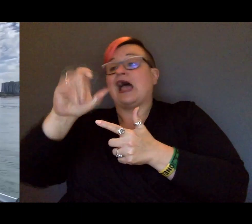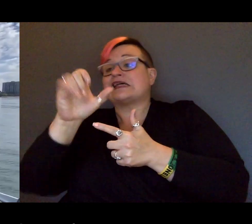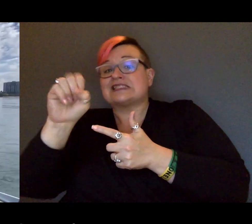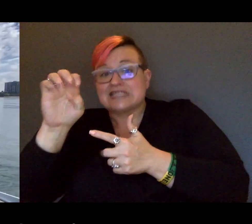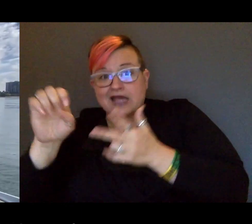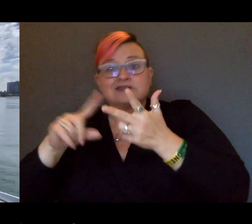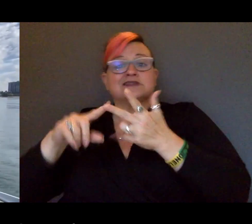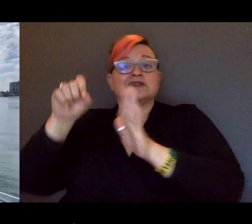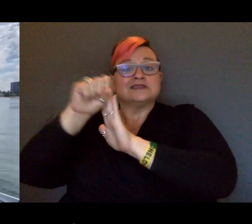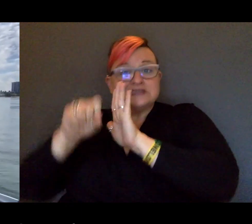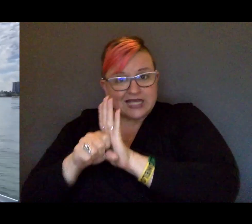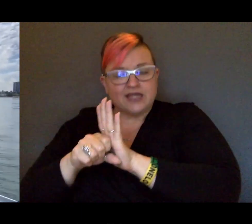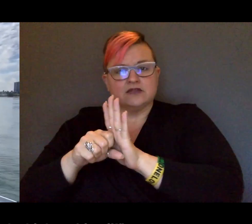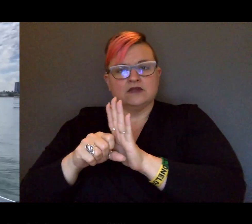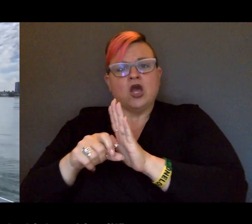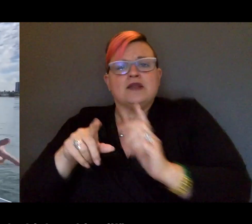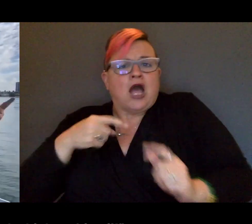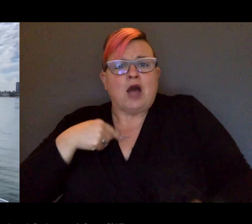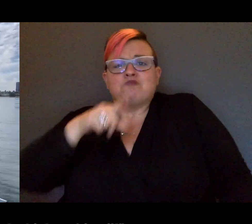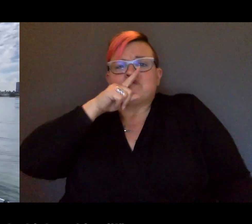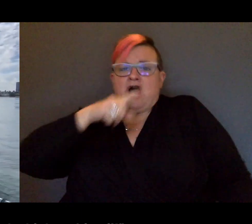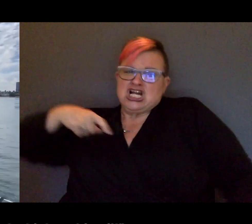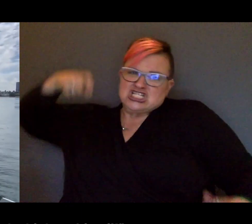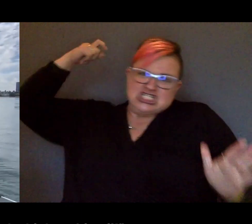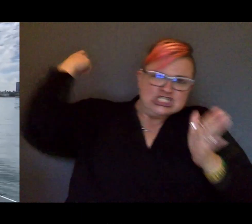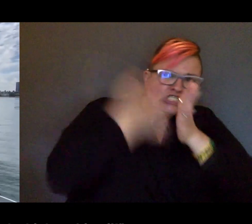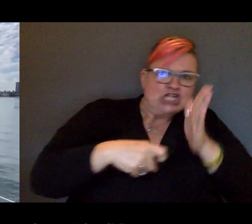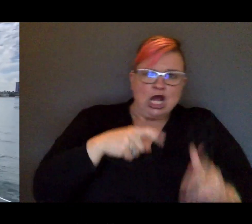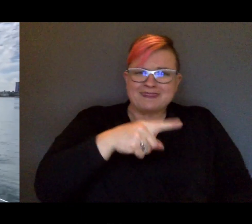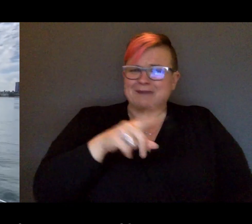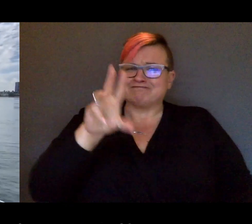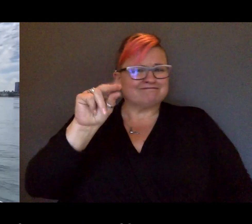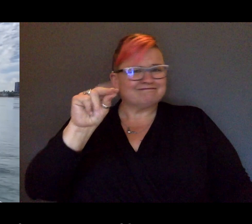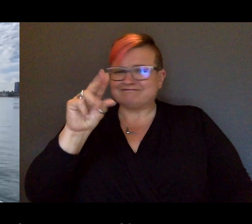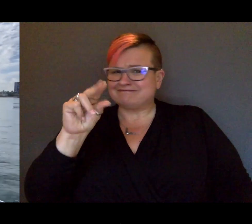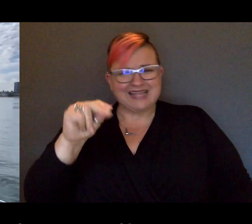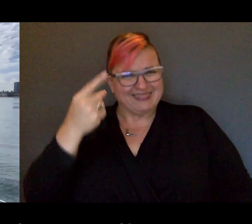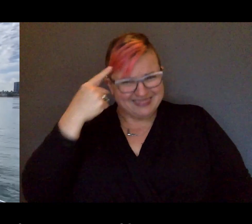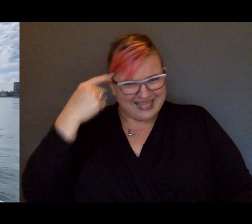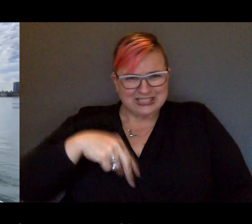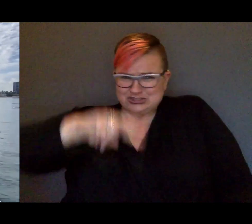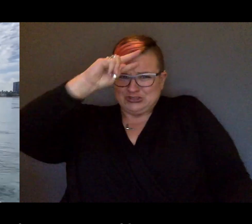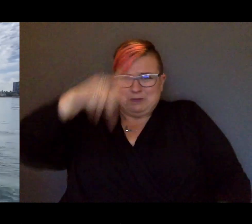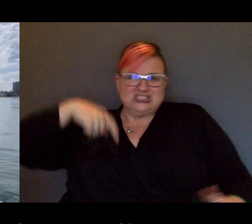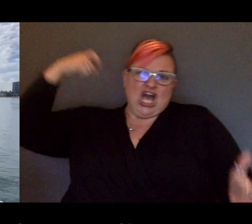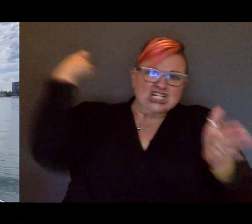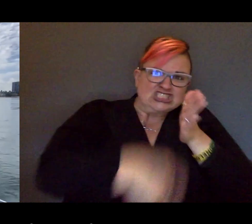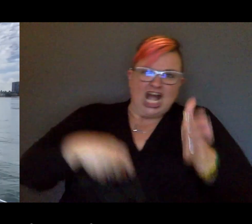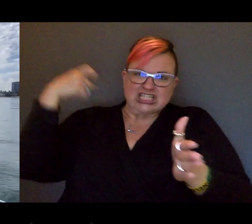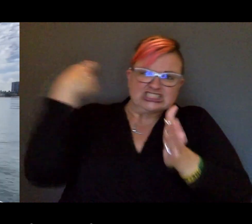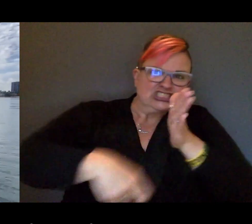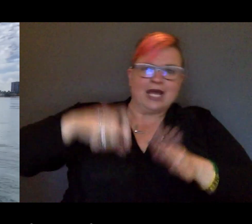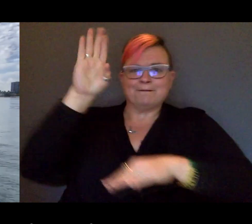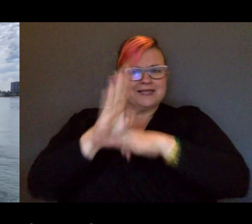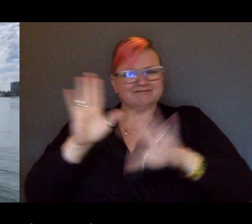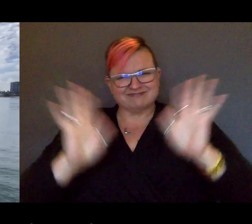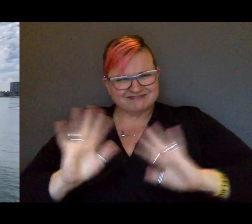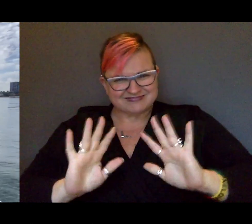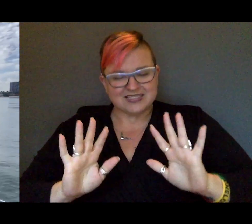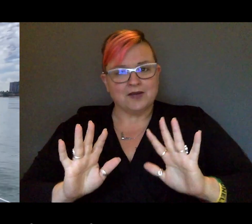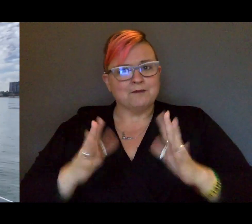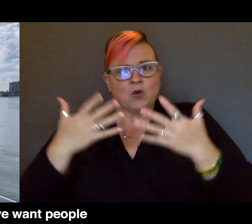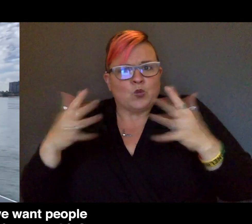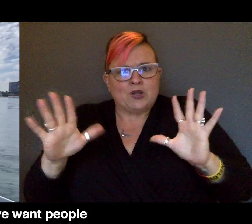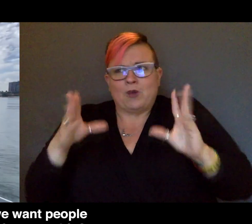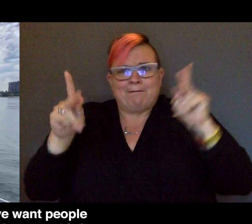30%. And look, I'm not here saying let's raise the tax sky high on big oil. I think heavy tax on businesses are stupid. We don't want people paying